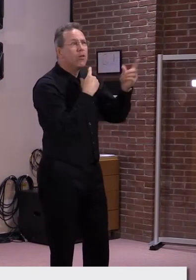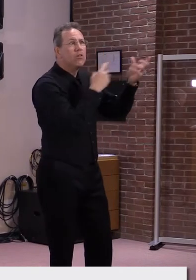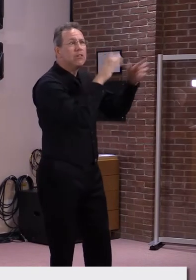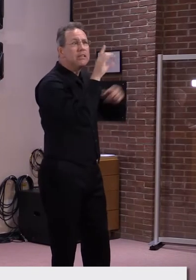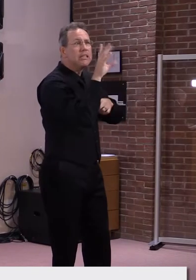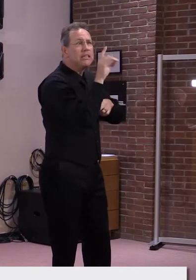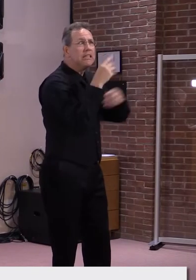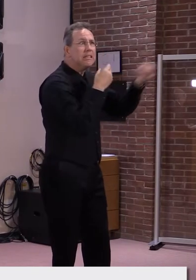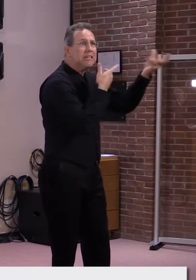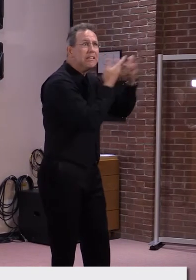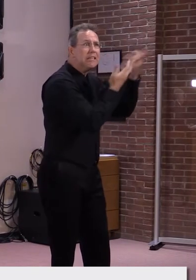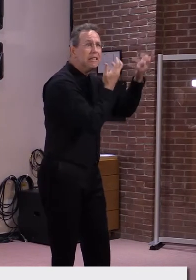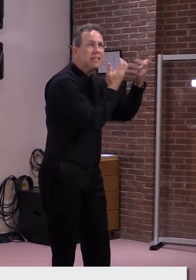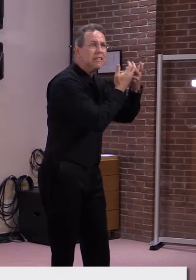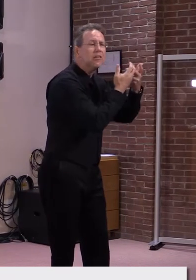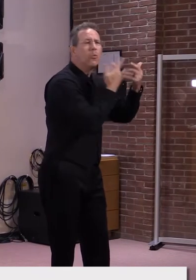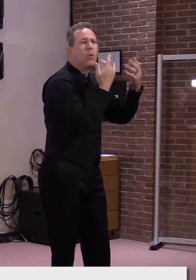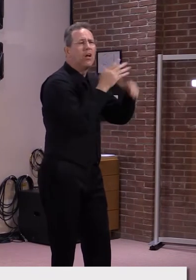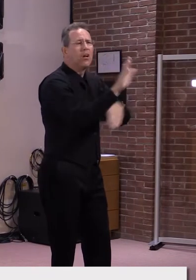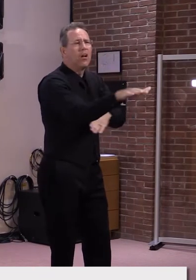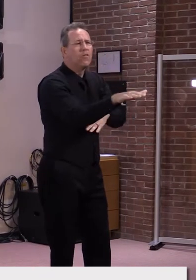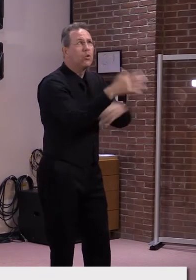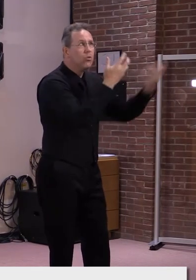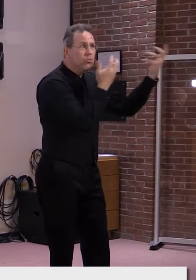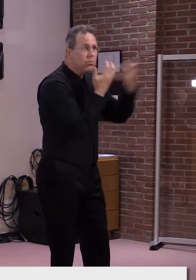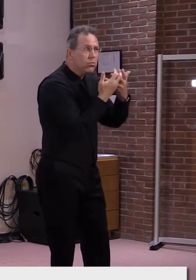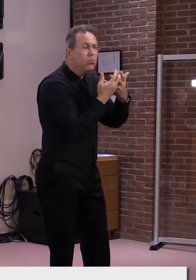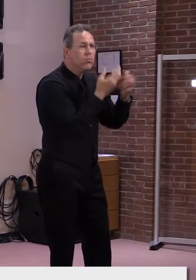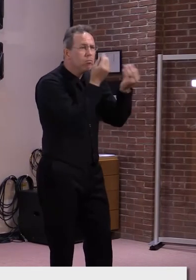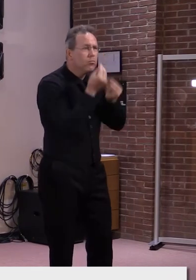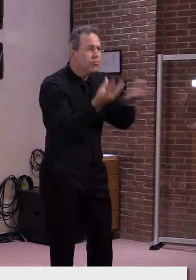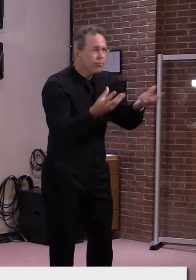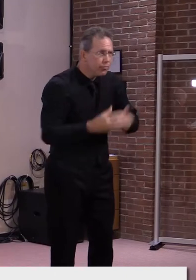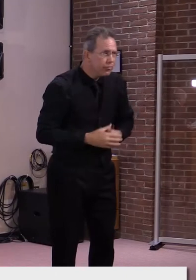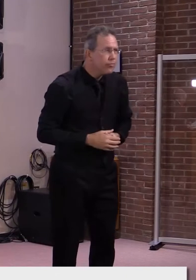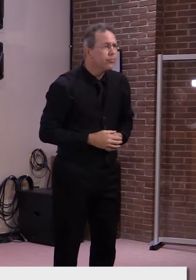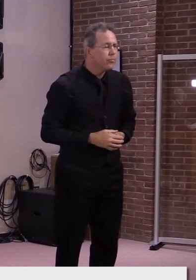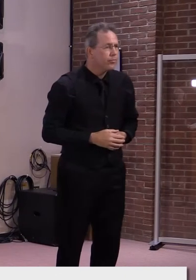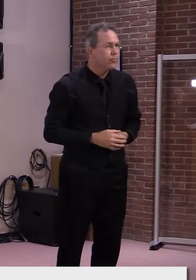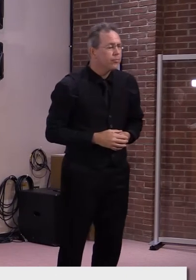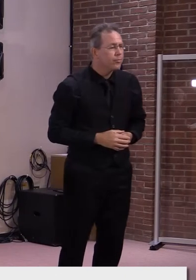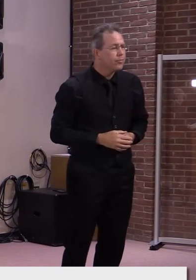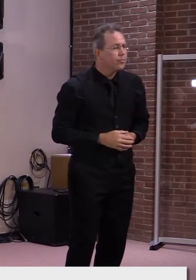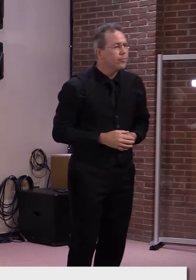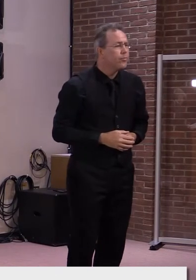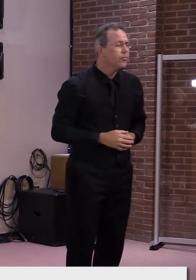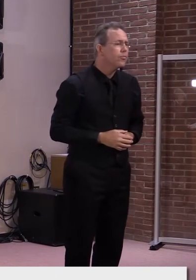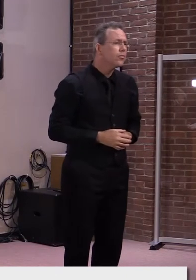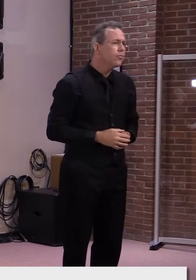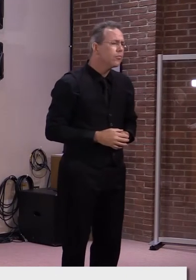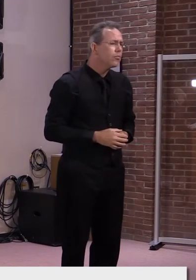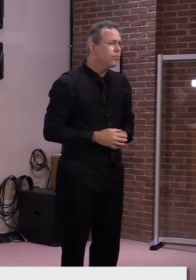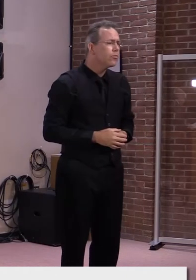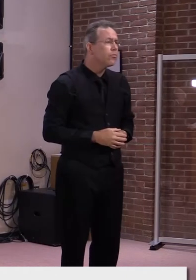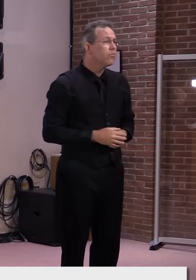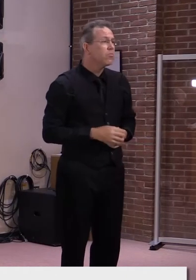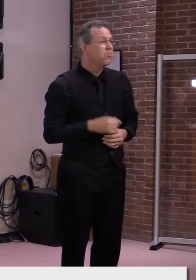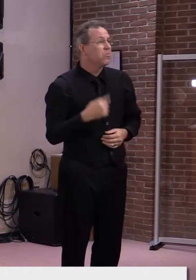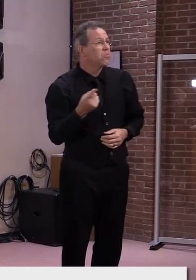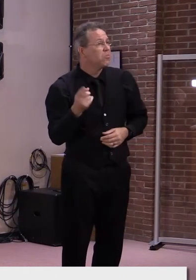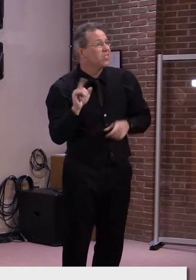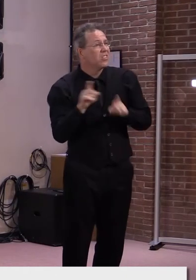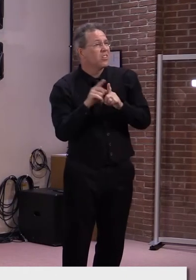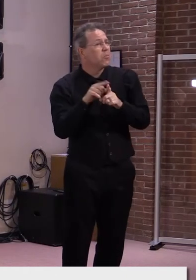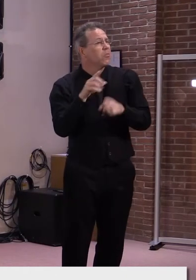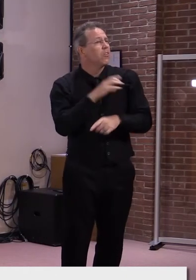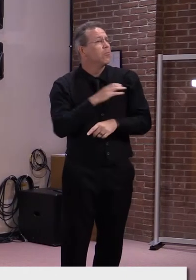these numbers as soon as we have more information. As Commissioner Pichek pointed out, and I want to